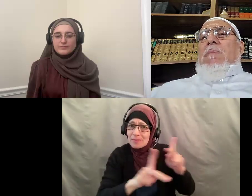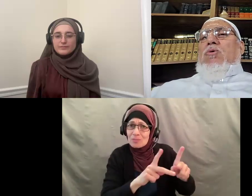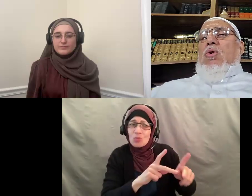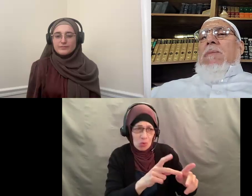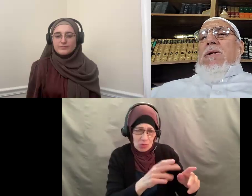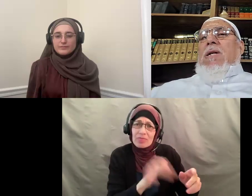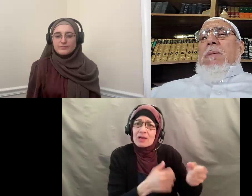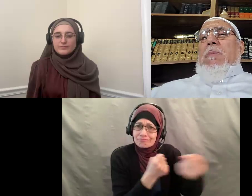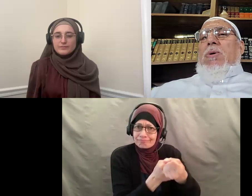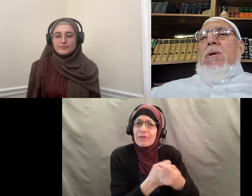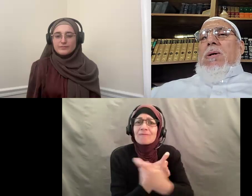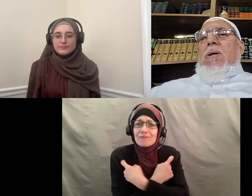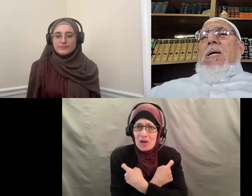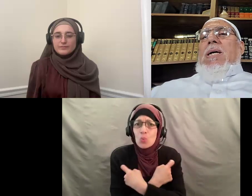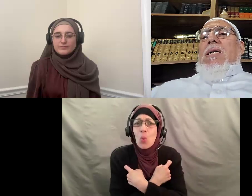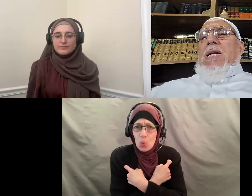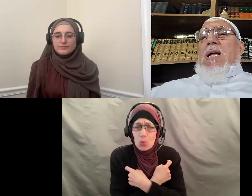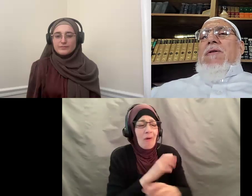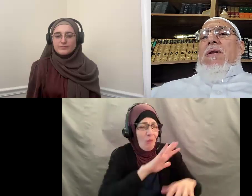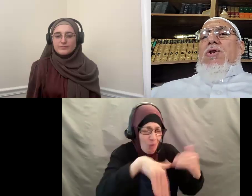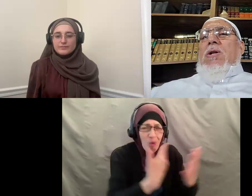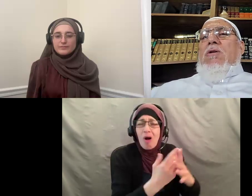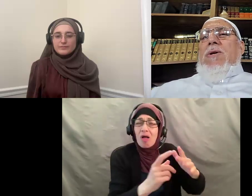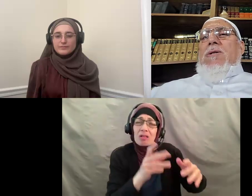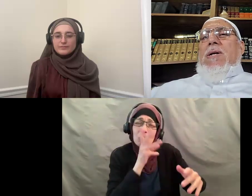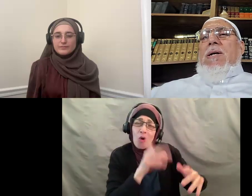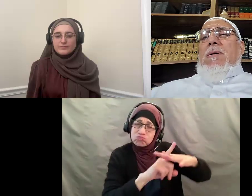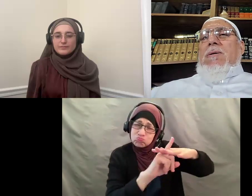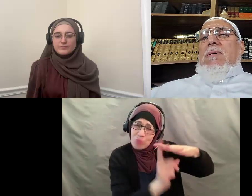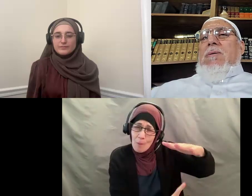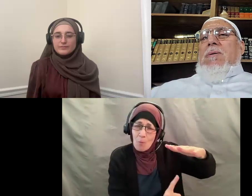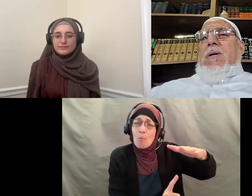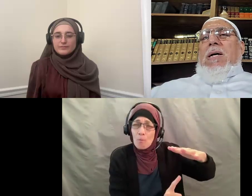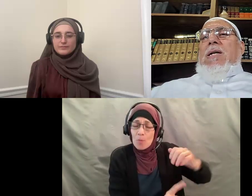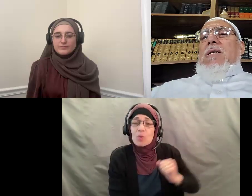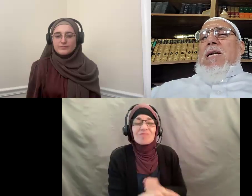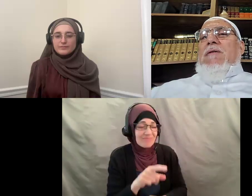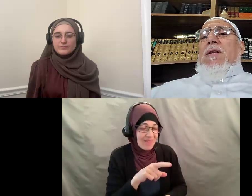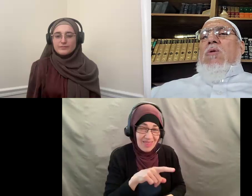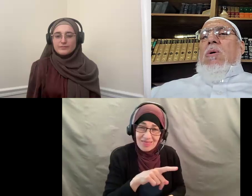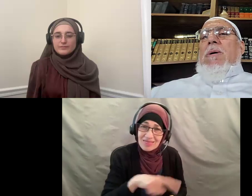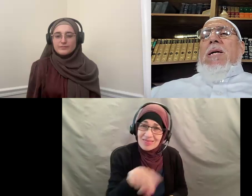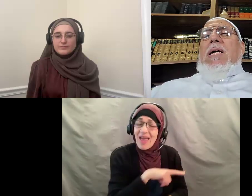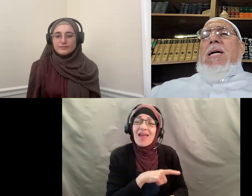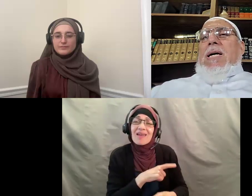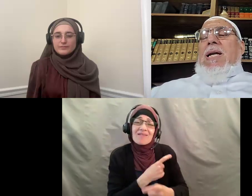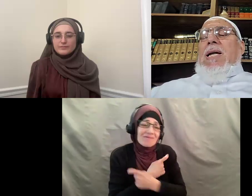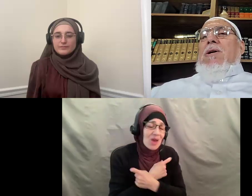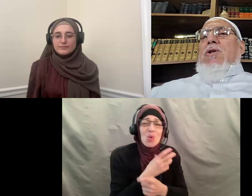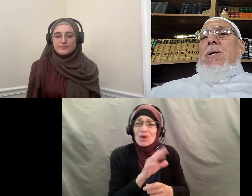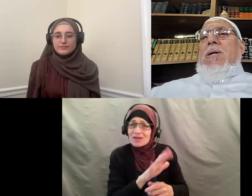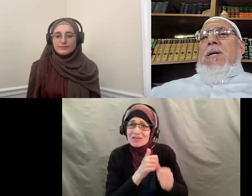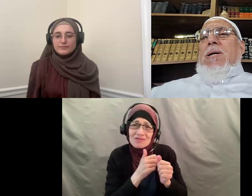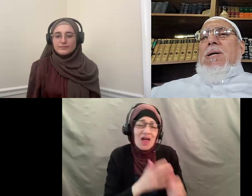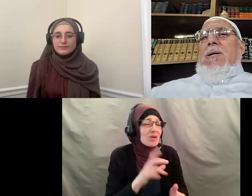They kept tormenting people, enslaving the children of Israel, enslaving their women, killing